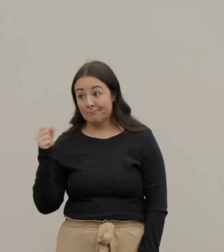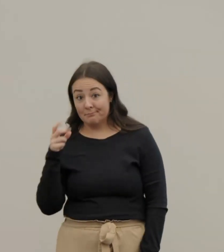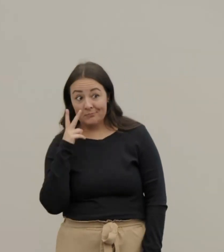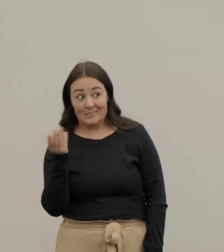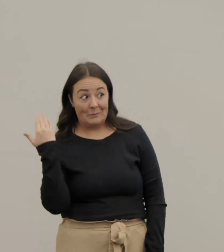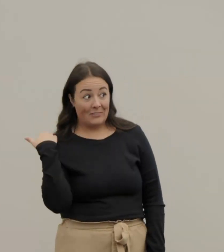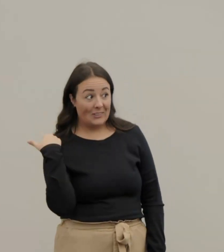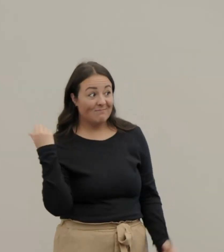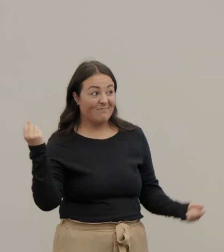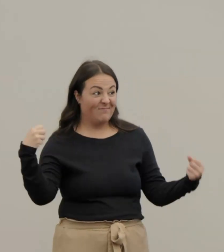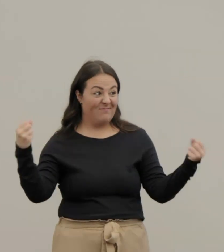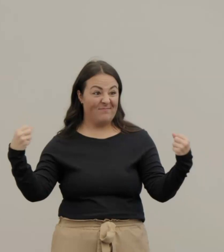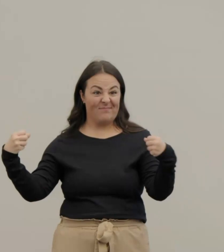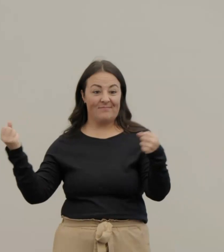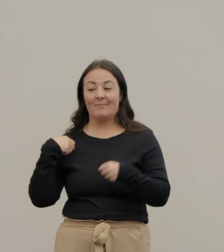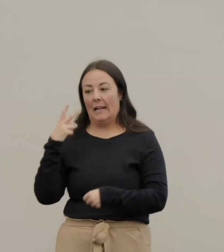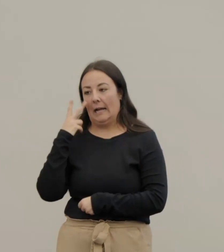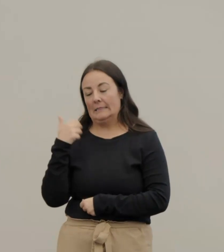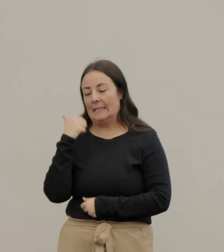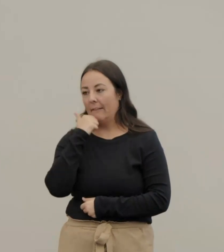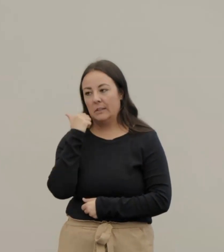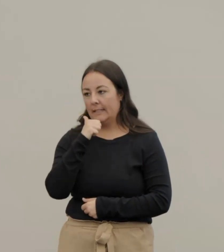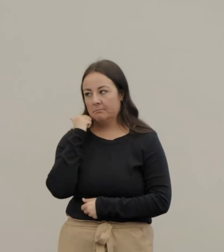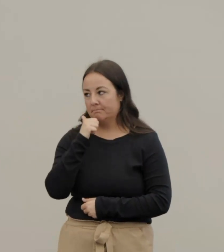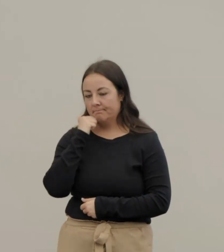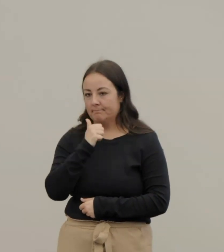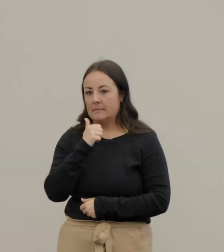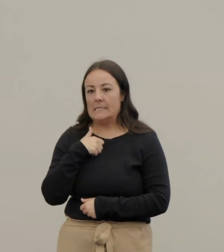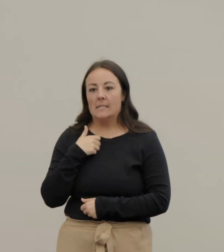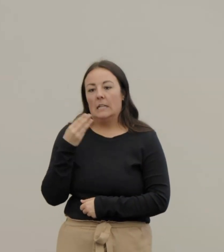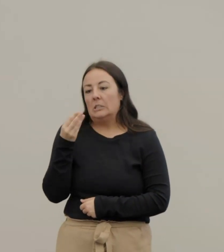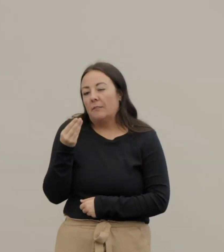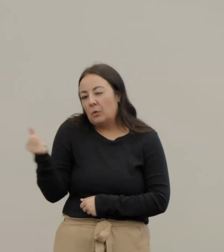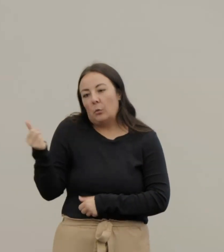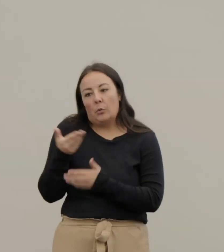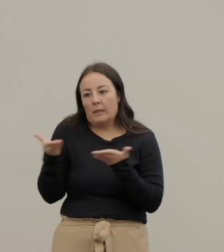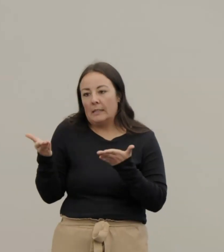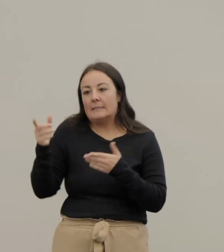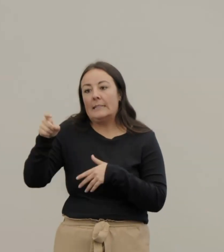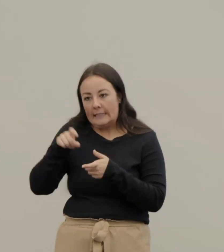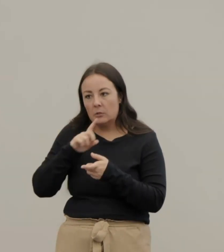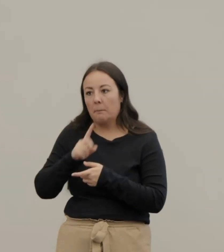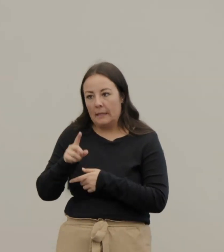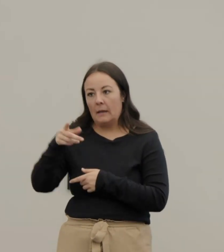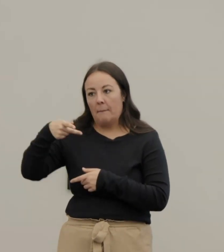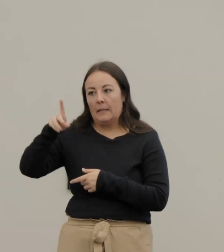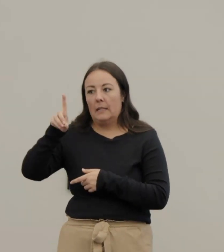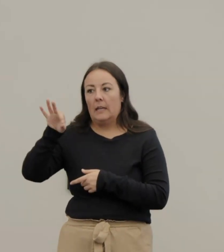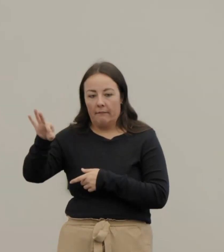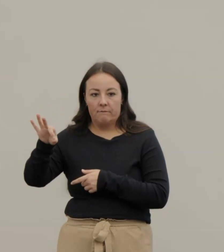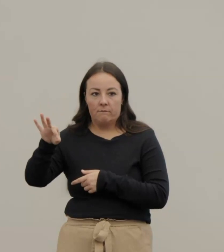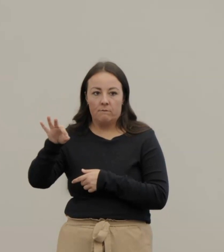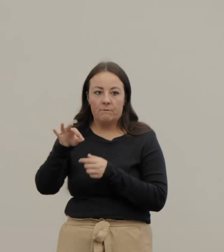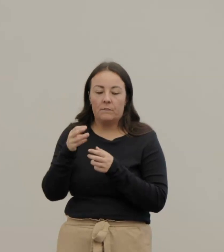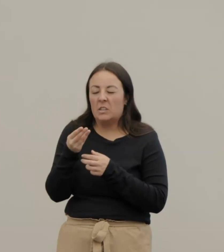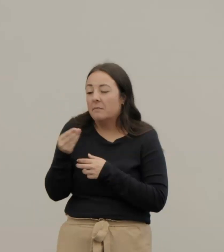Yes. I see it every day. So there's very few things that need to be a PDF. There are very few things that need to be